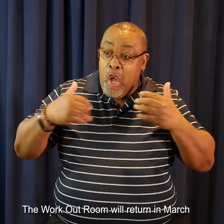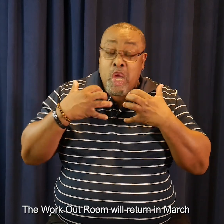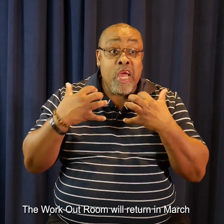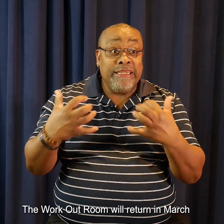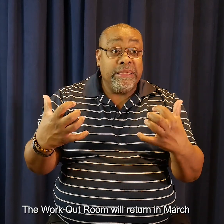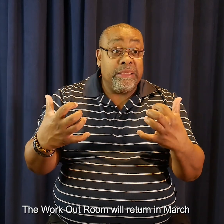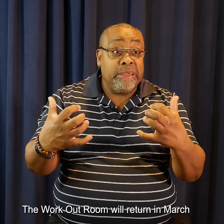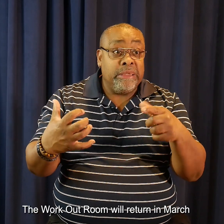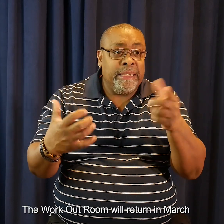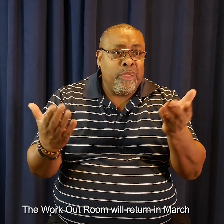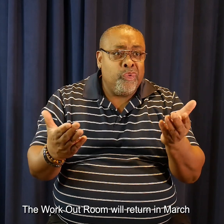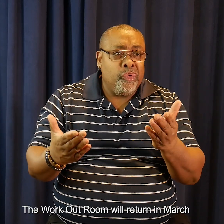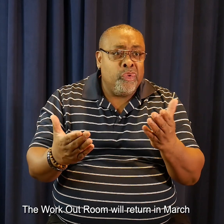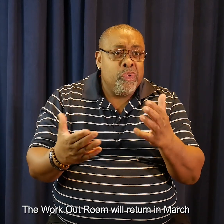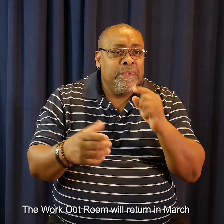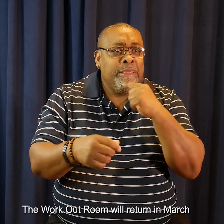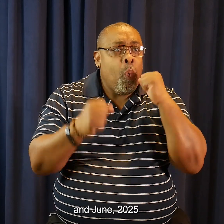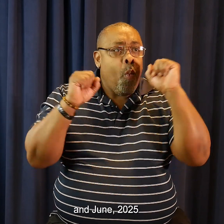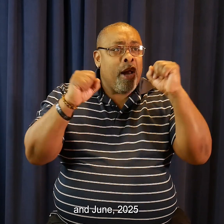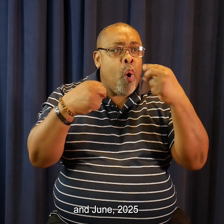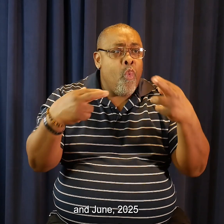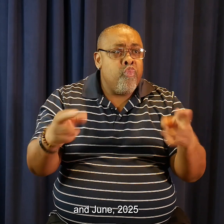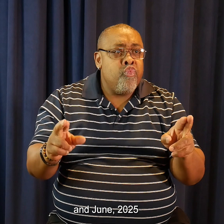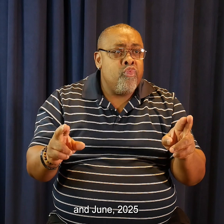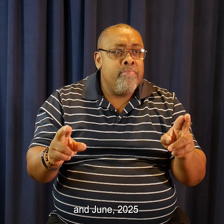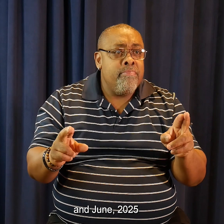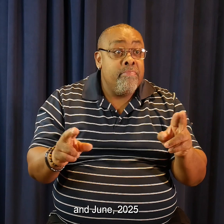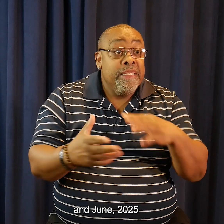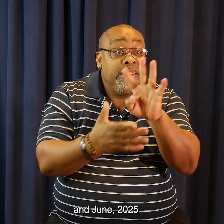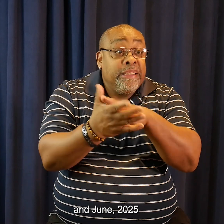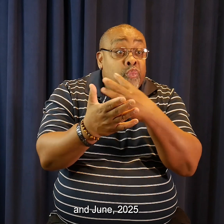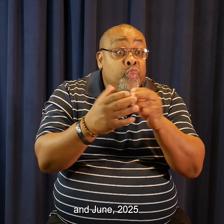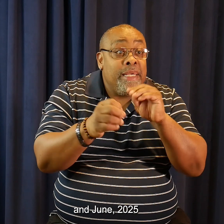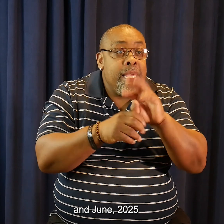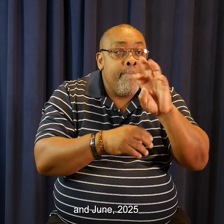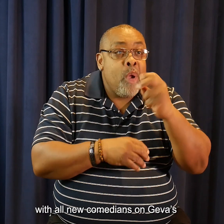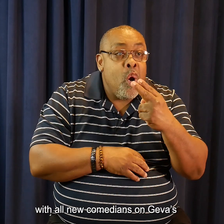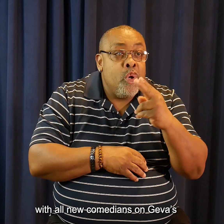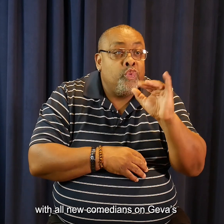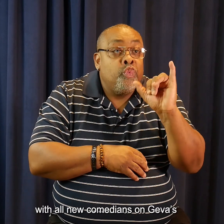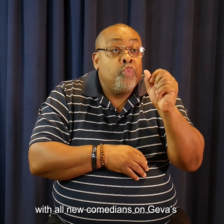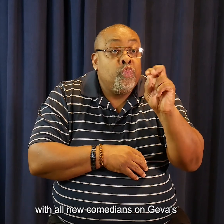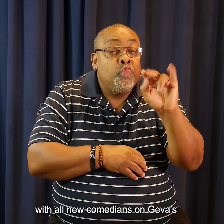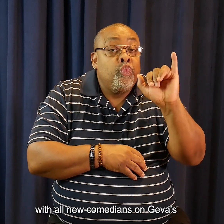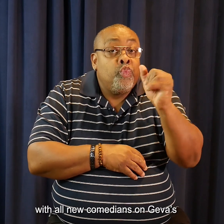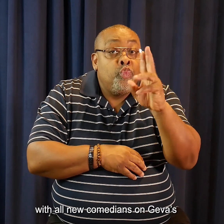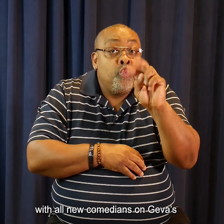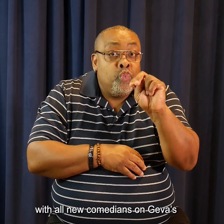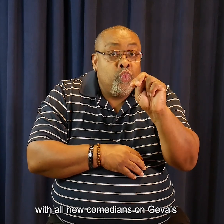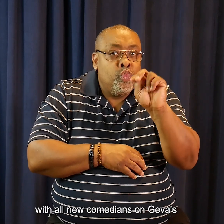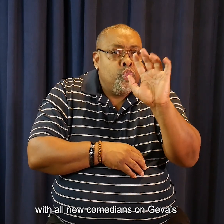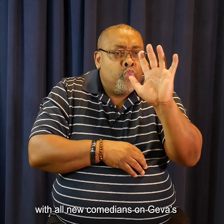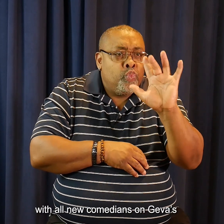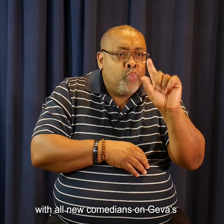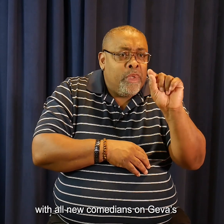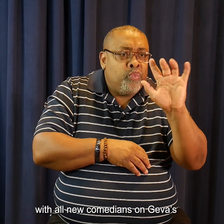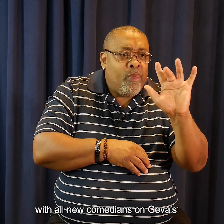The Workout Room will return in March and June 2025 with all new comedians on